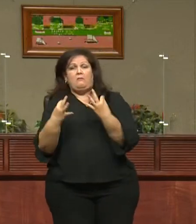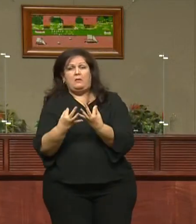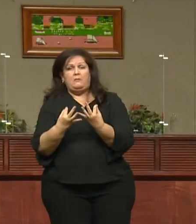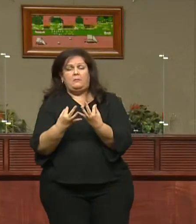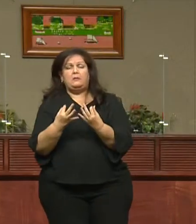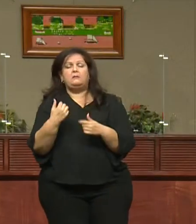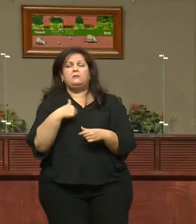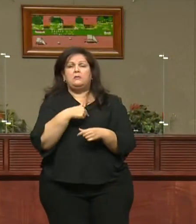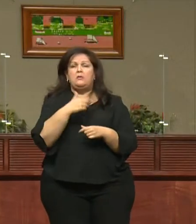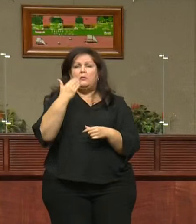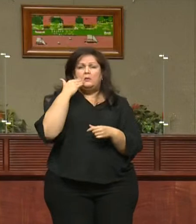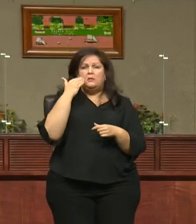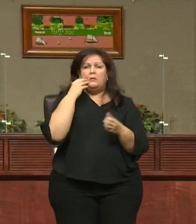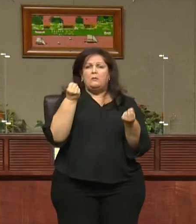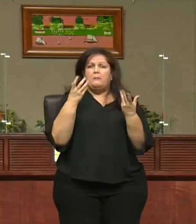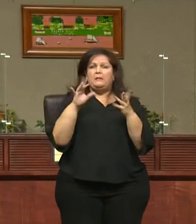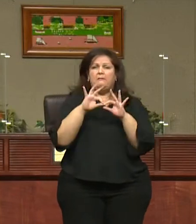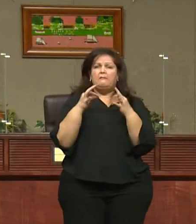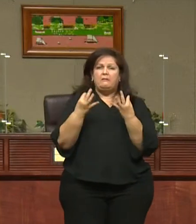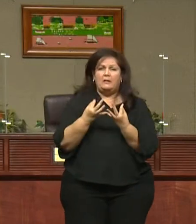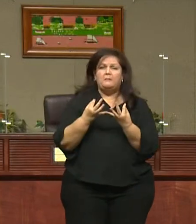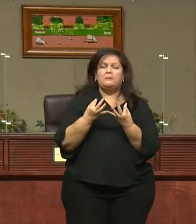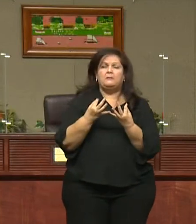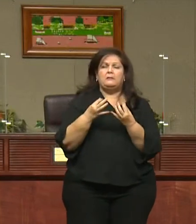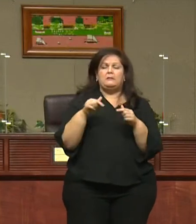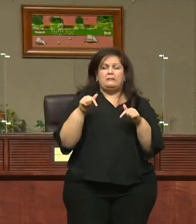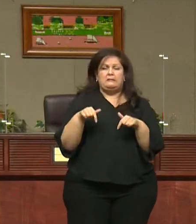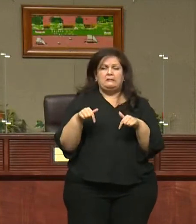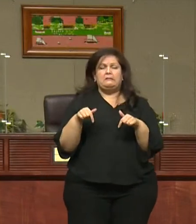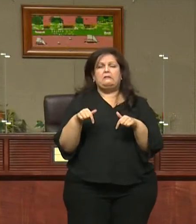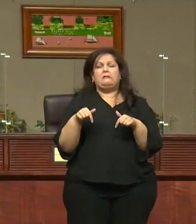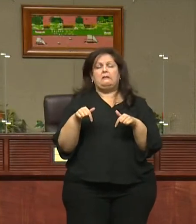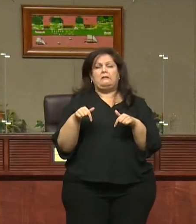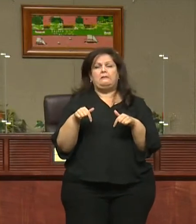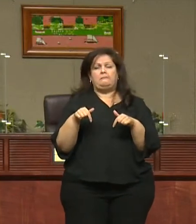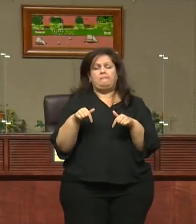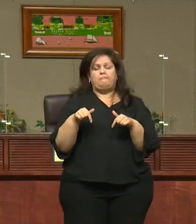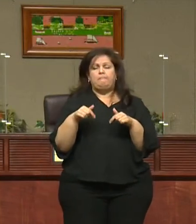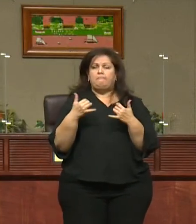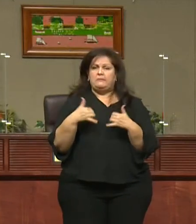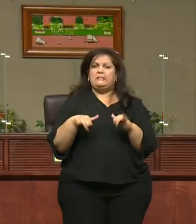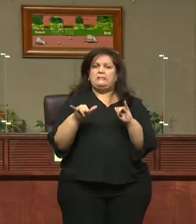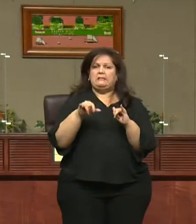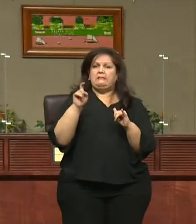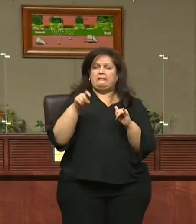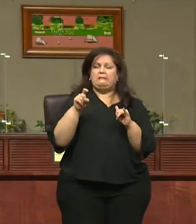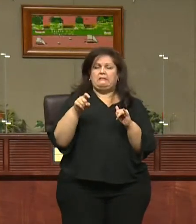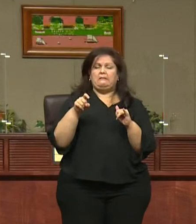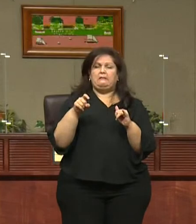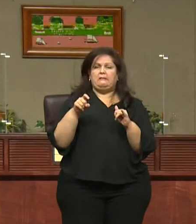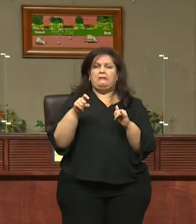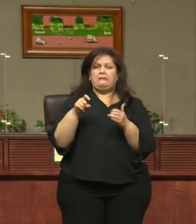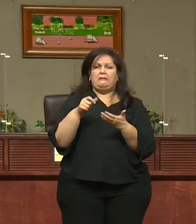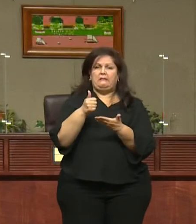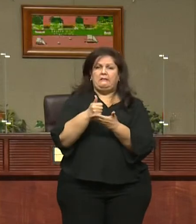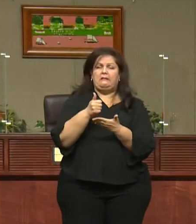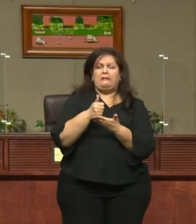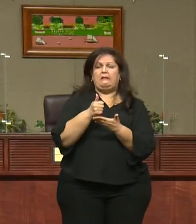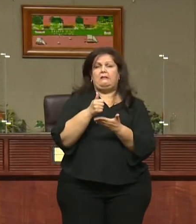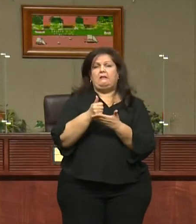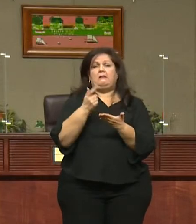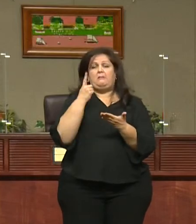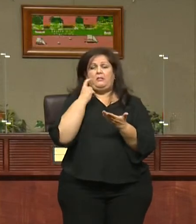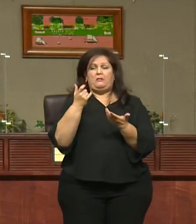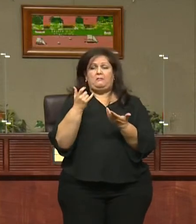a significant number of families will likely continue to be facing the prospects of